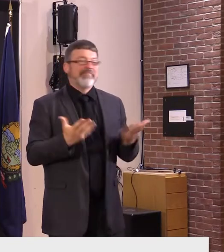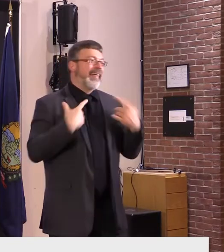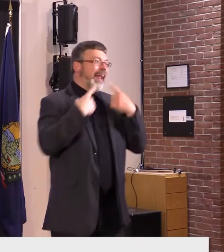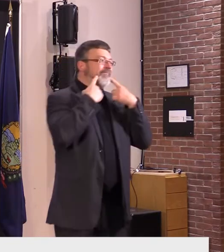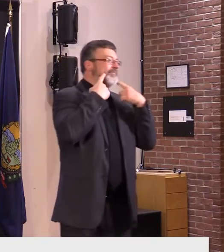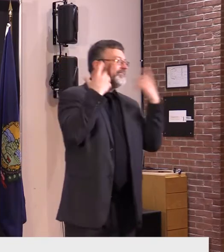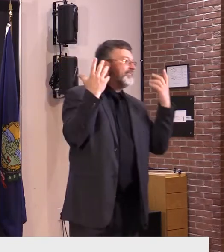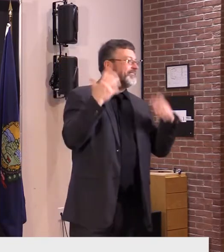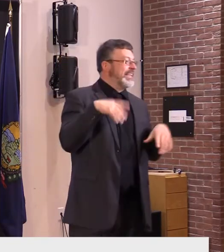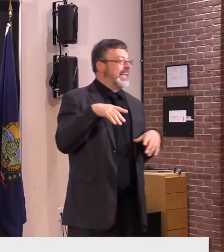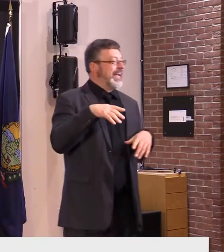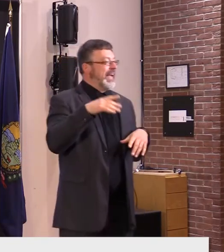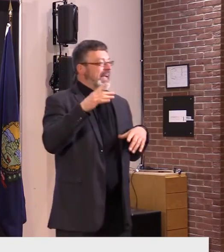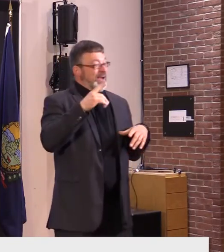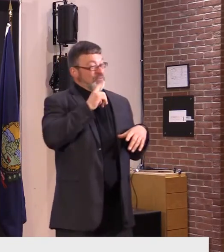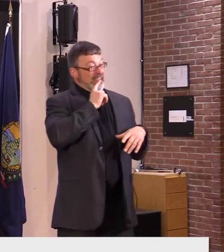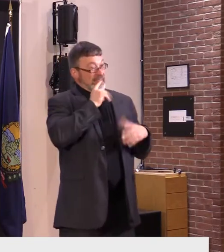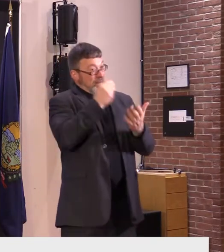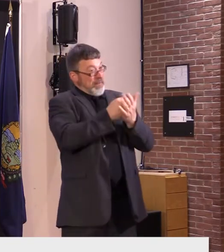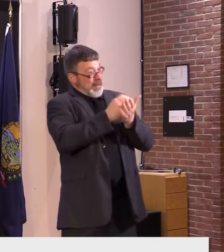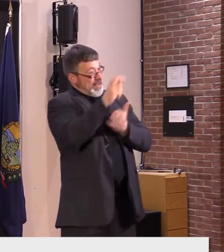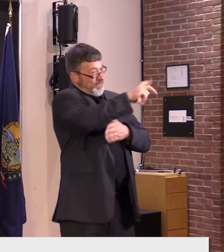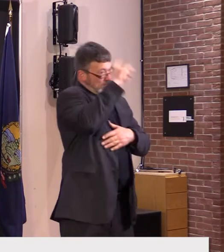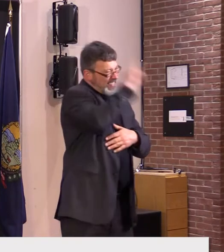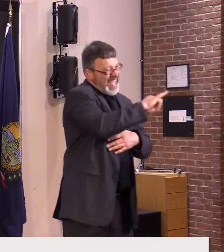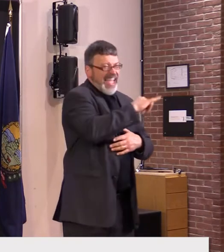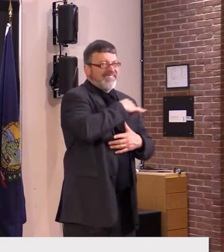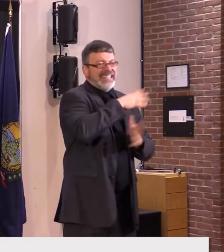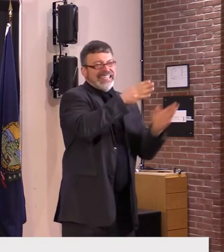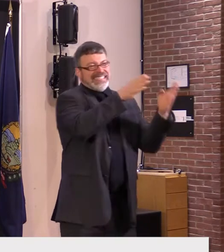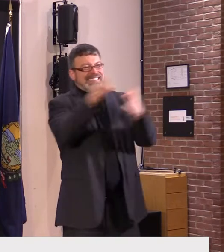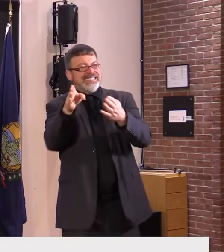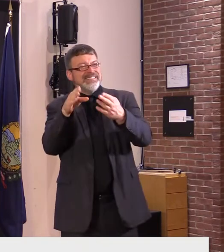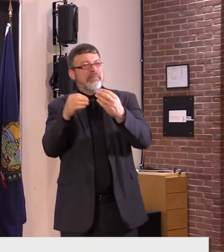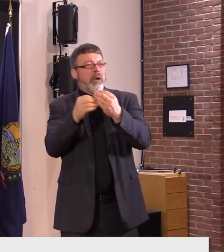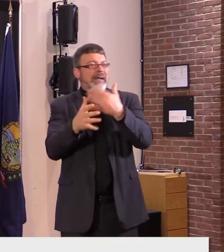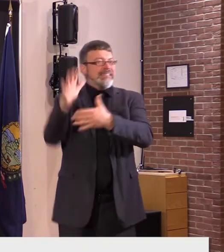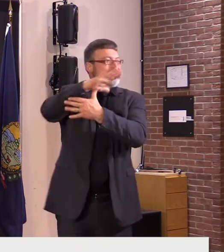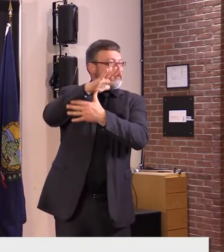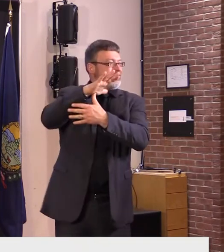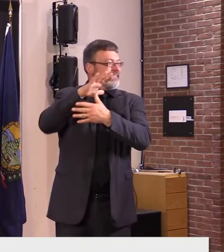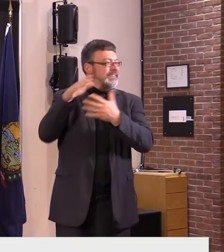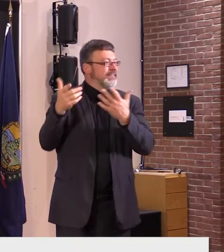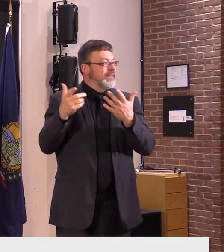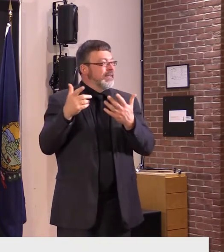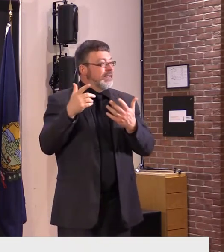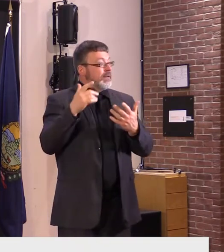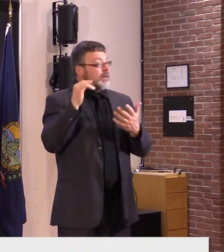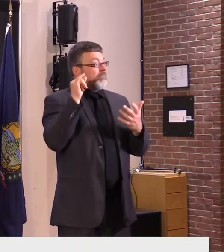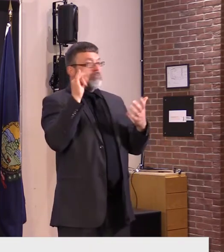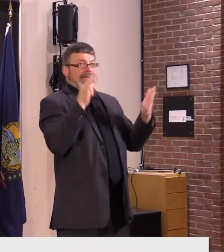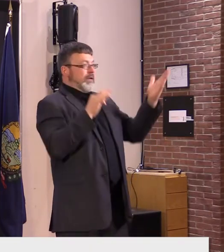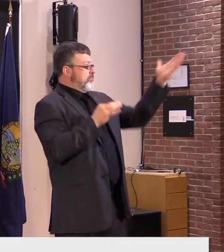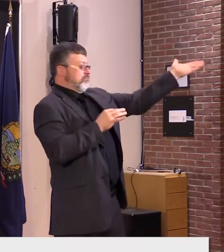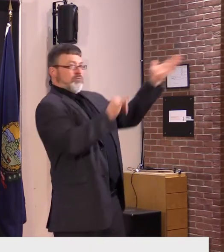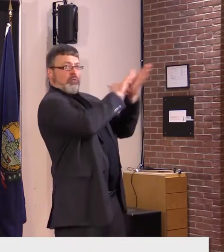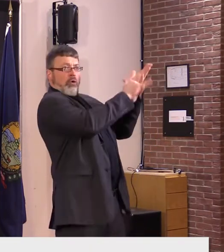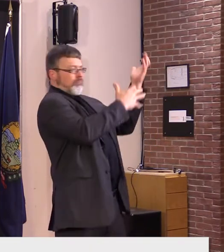have at it. And they can pay for it, too. Should we expect any other details at this